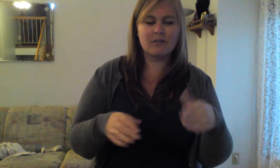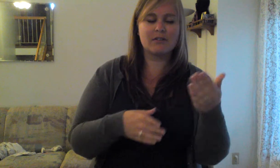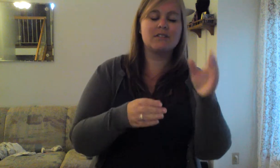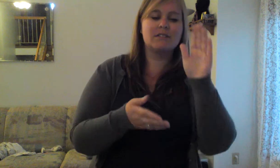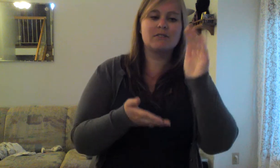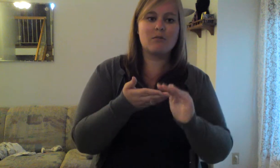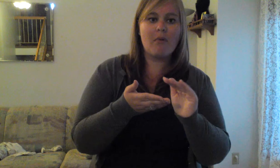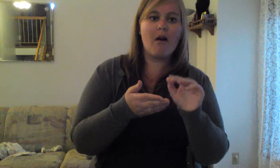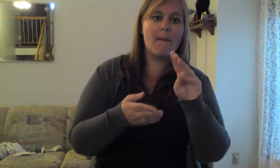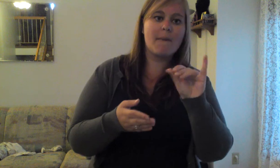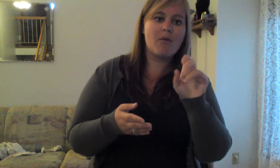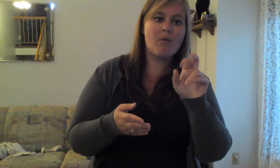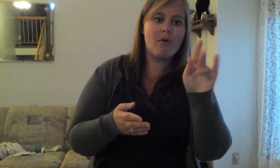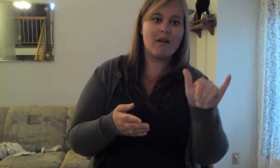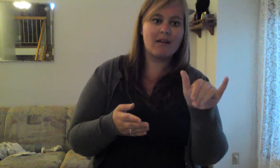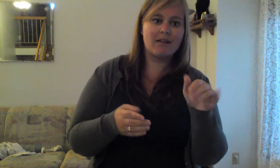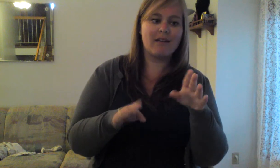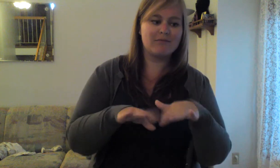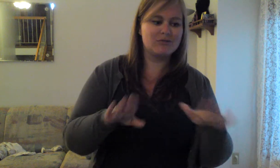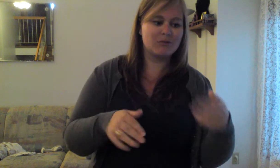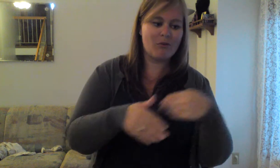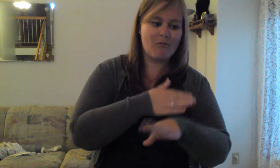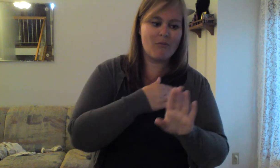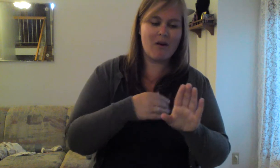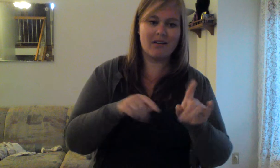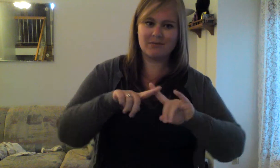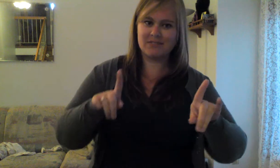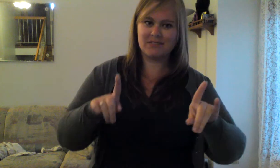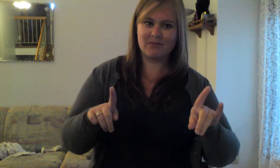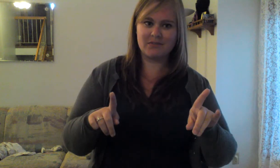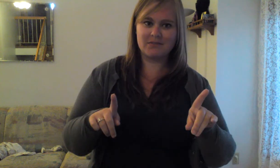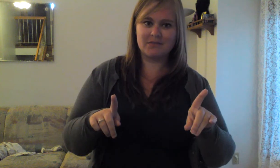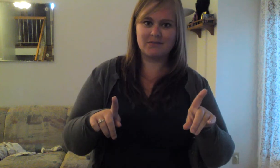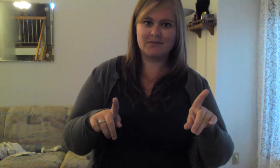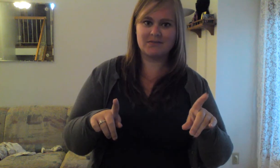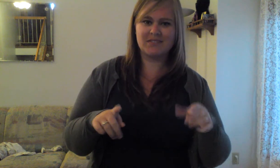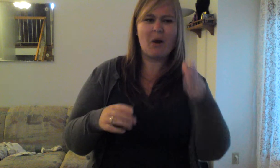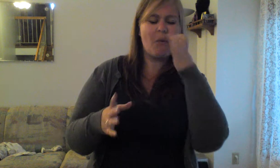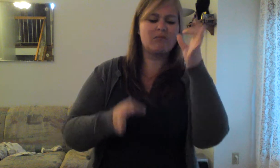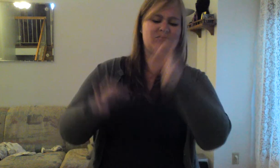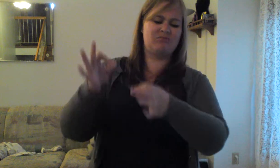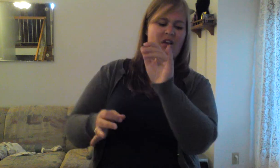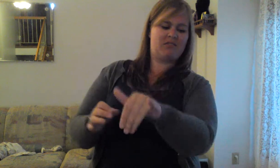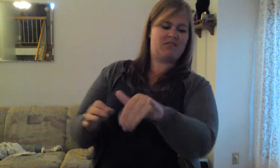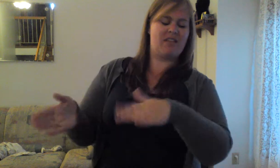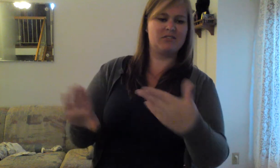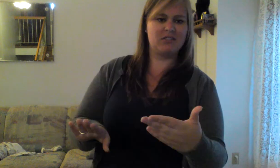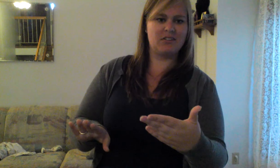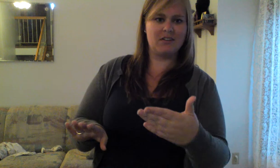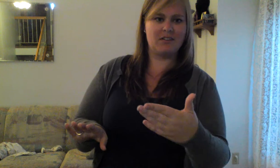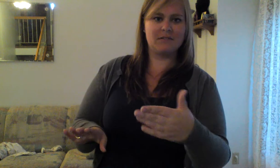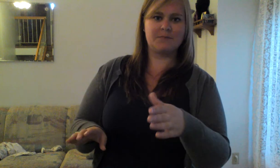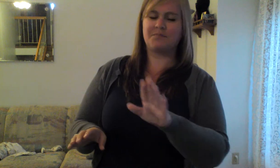the normal state of health? And who are you going pass judgment on that child and decide whether or not they're going to enjoy their life or not?